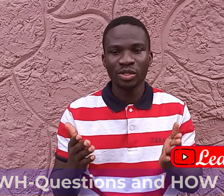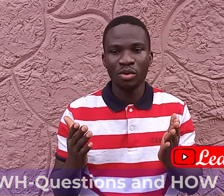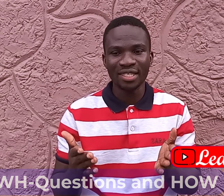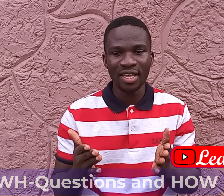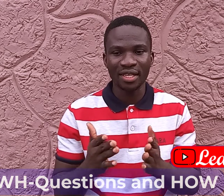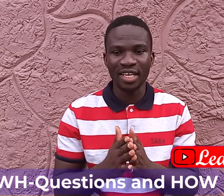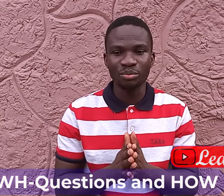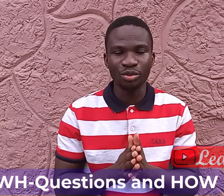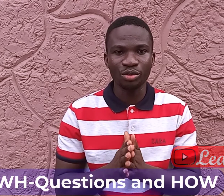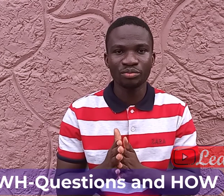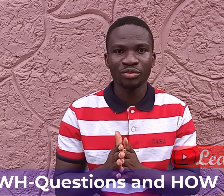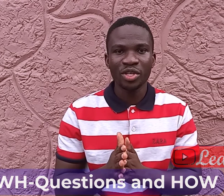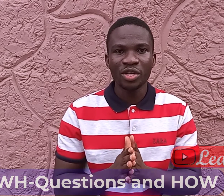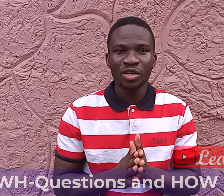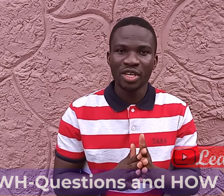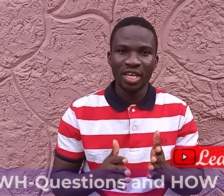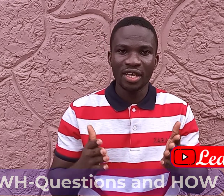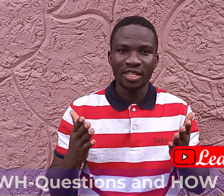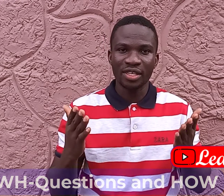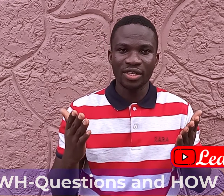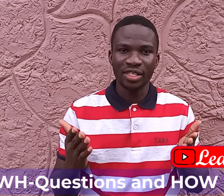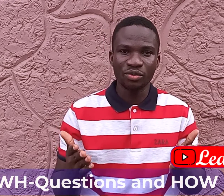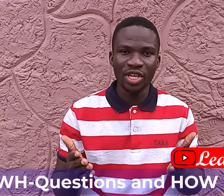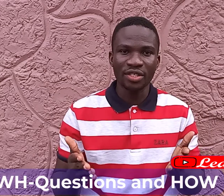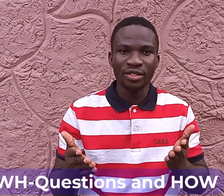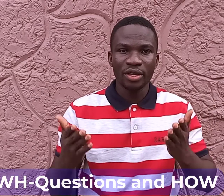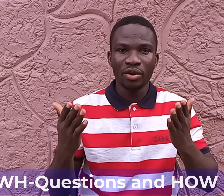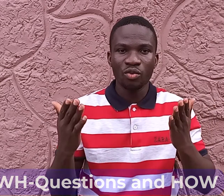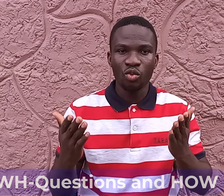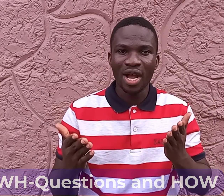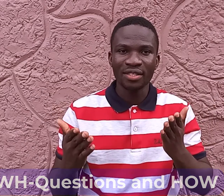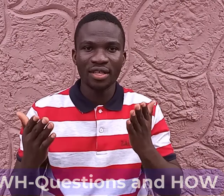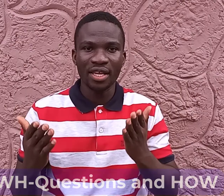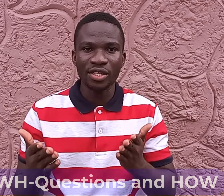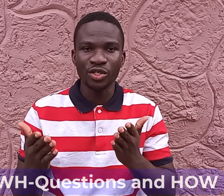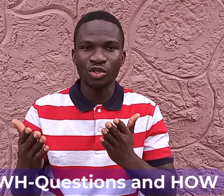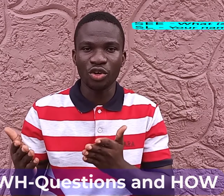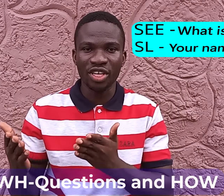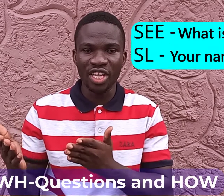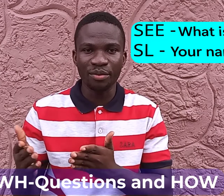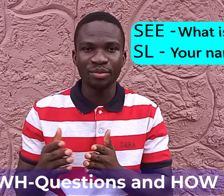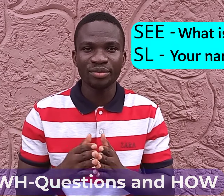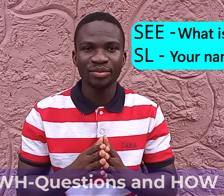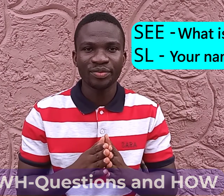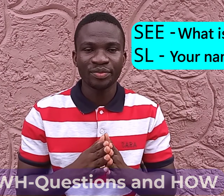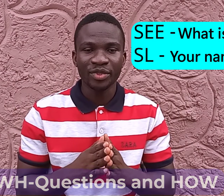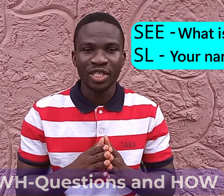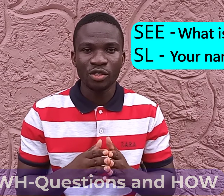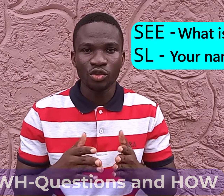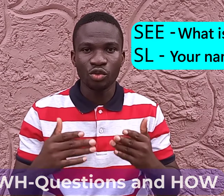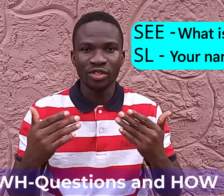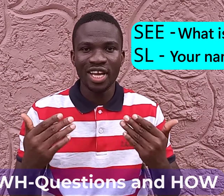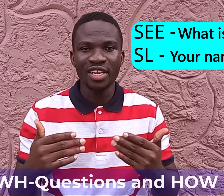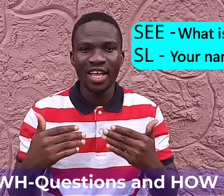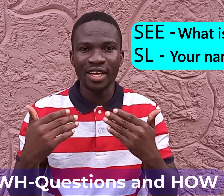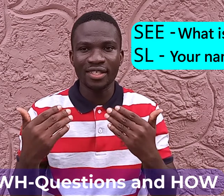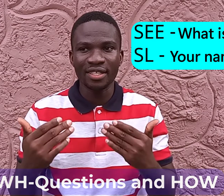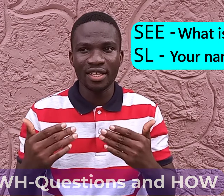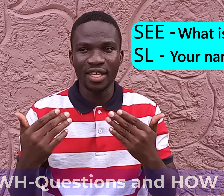what example, it reads, what is your name? So, signing exact